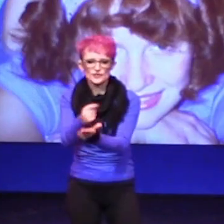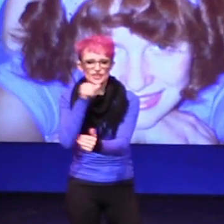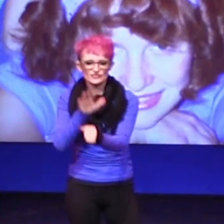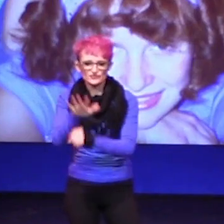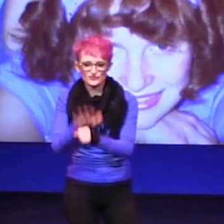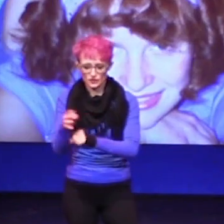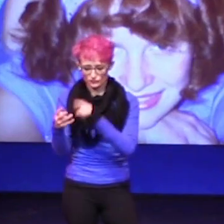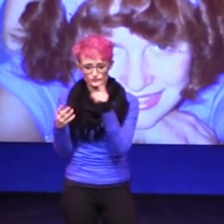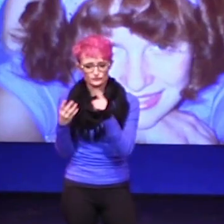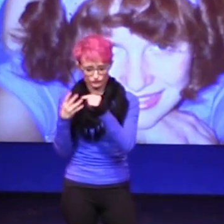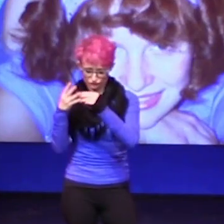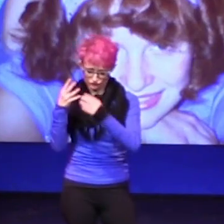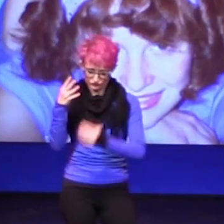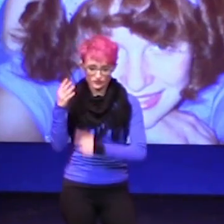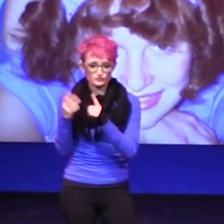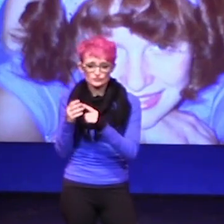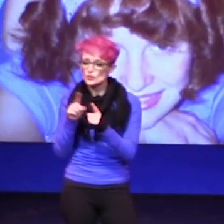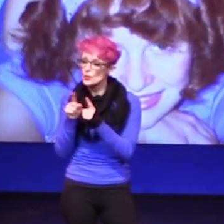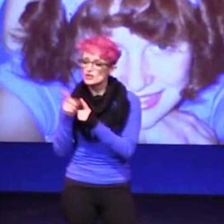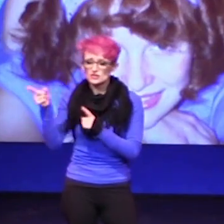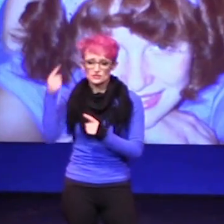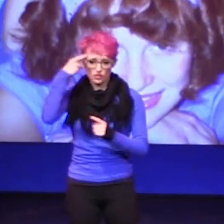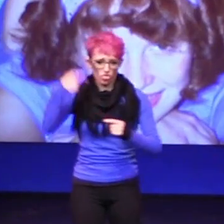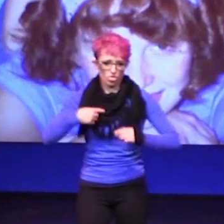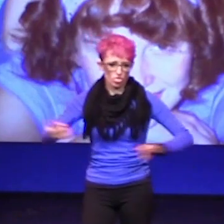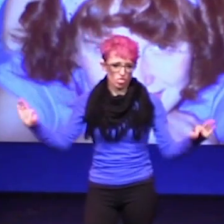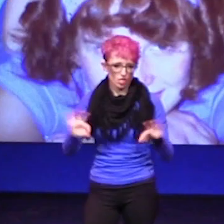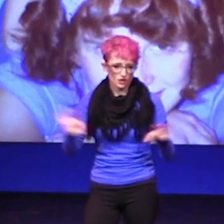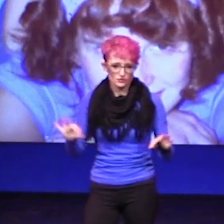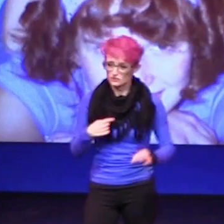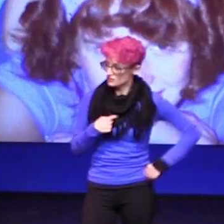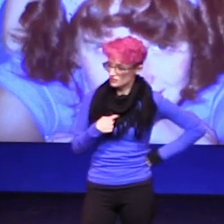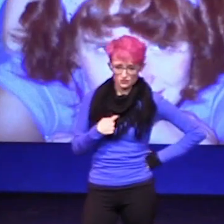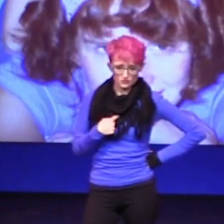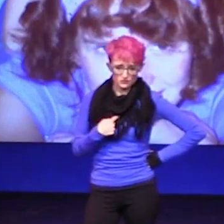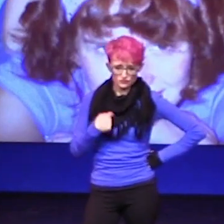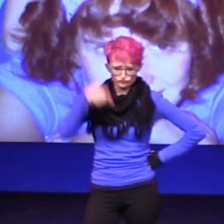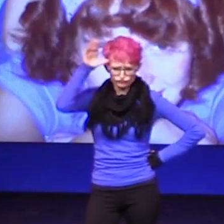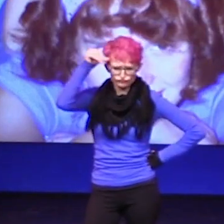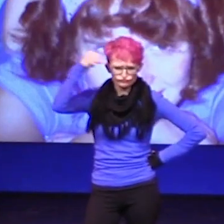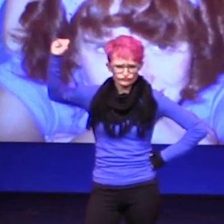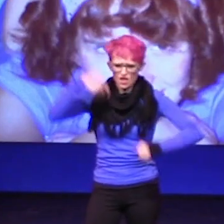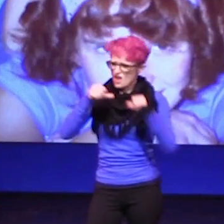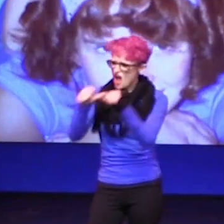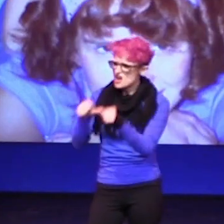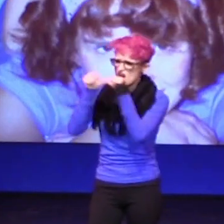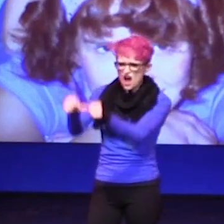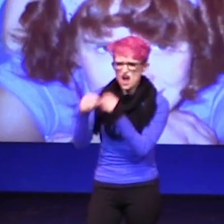haven't had enough speech therapy, and a long list of other reasons. So So they thought that they were just going to dismiss me and that